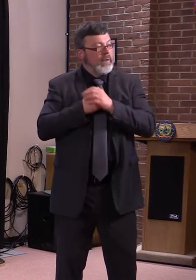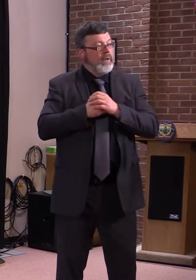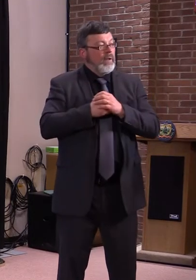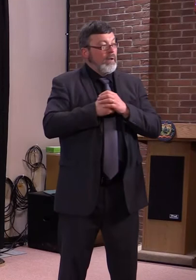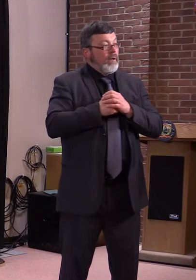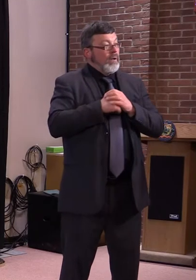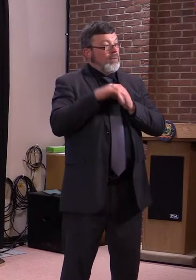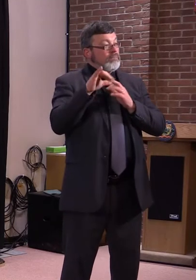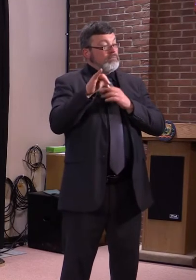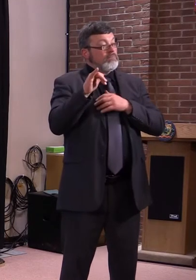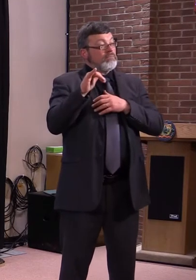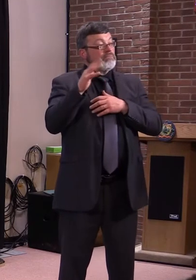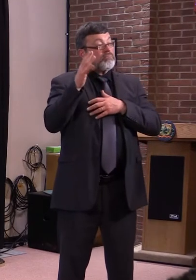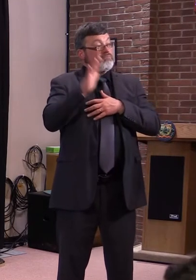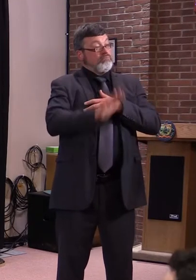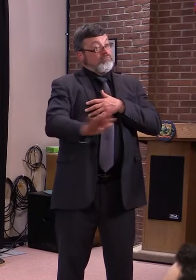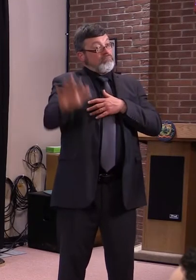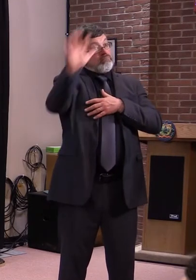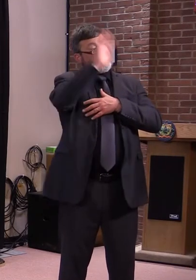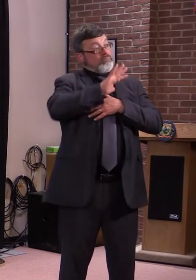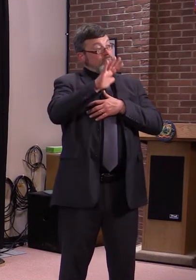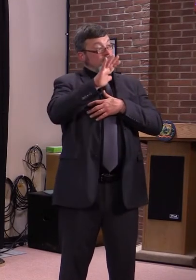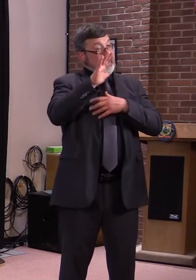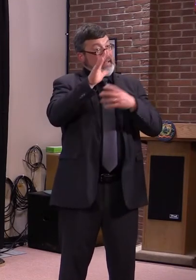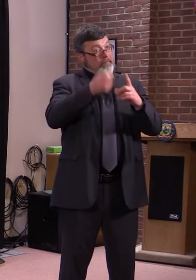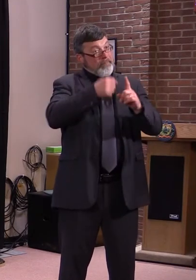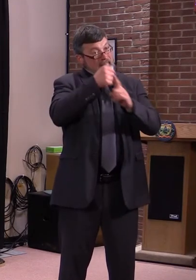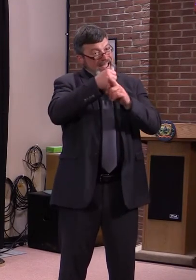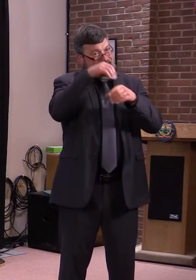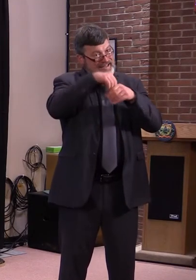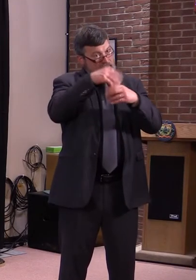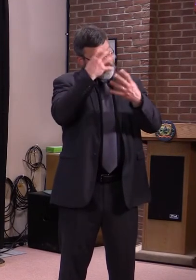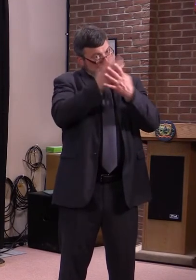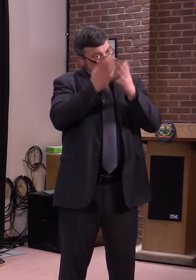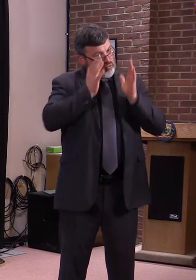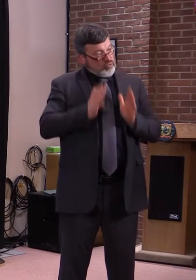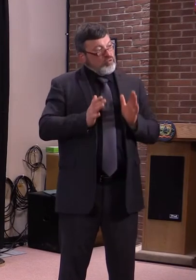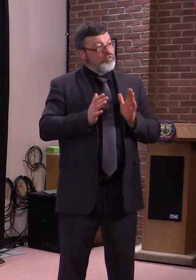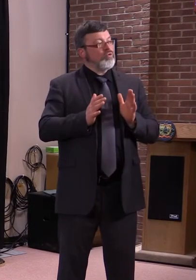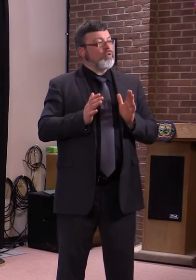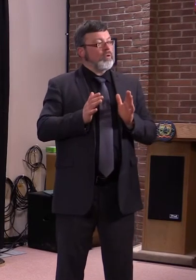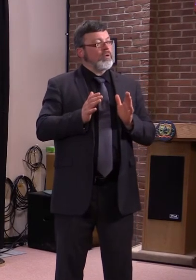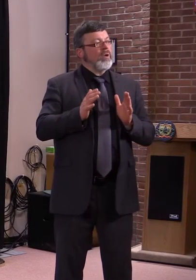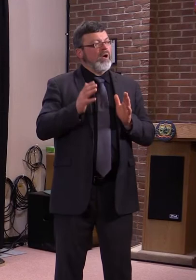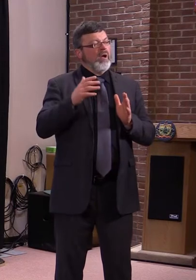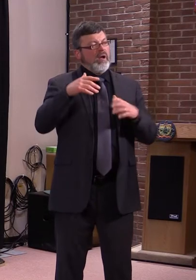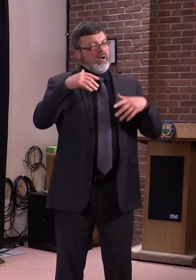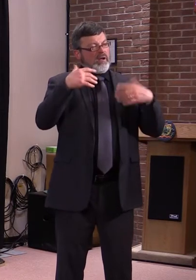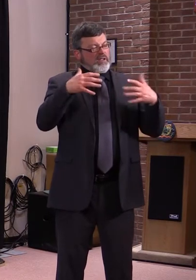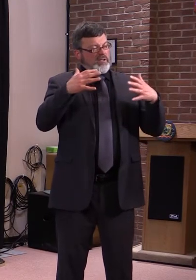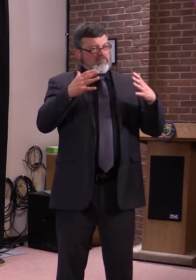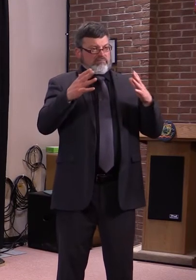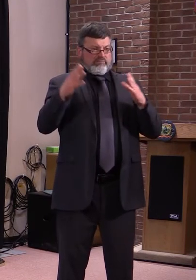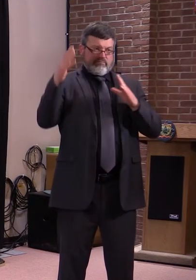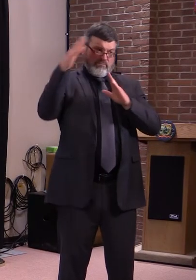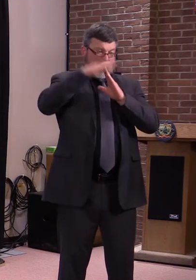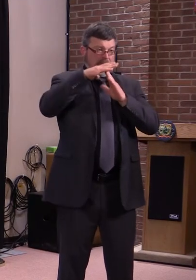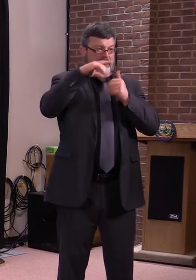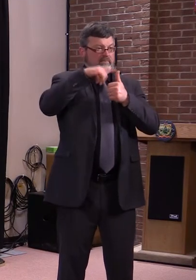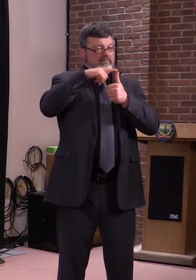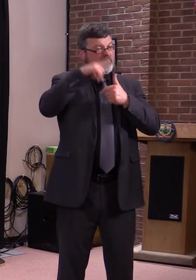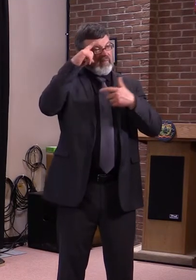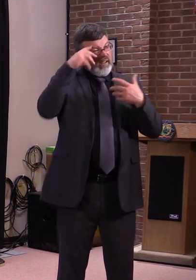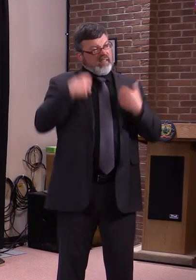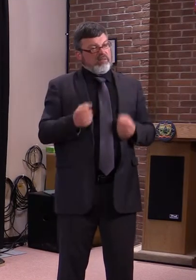facilities. They identified mental health as one of those areas of focus. And part